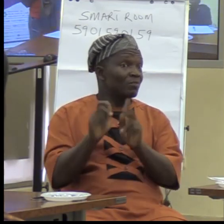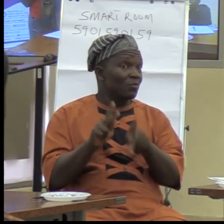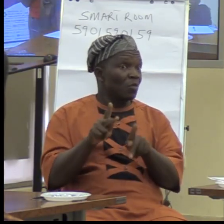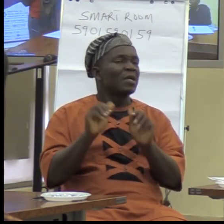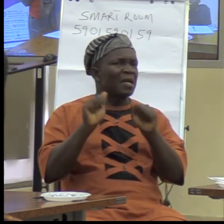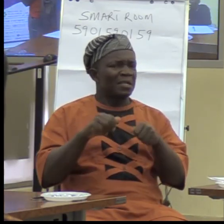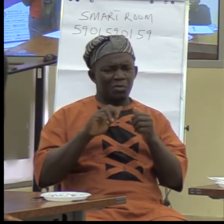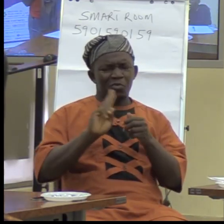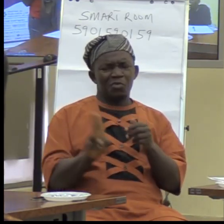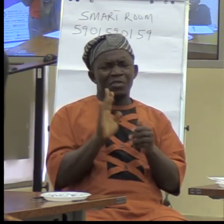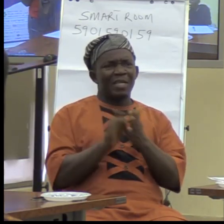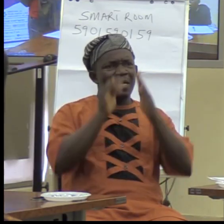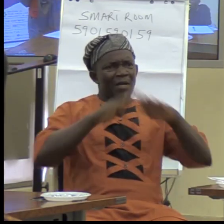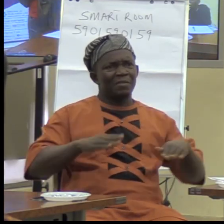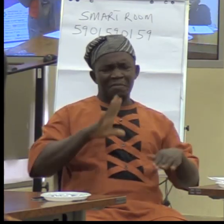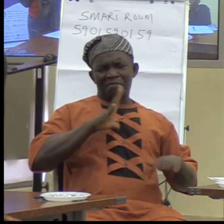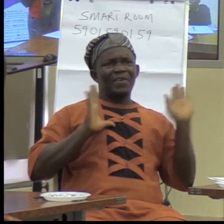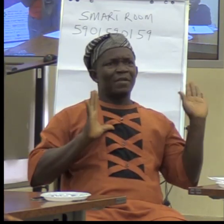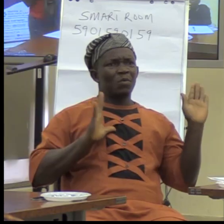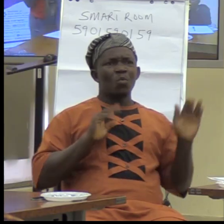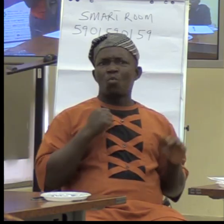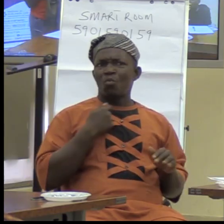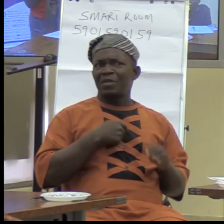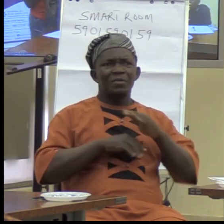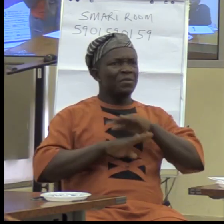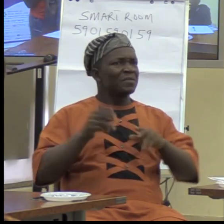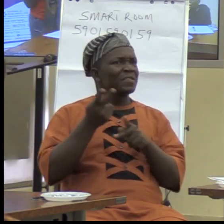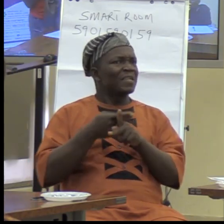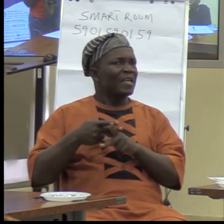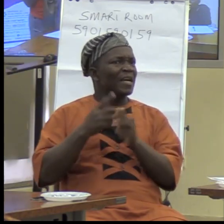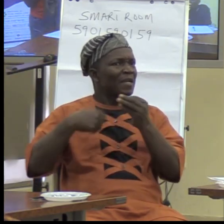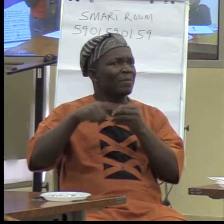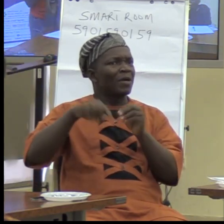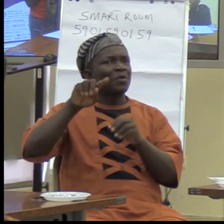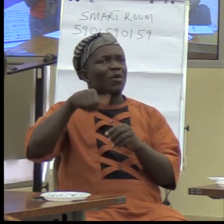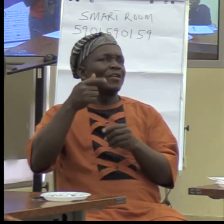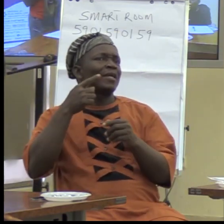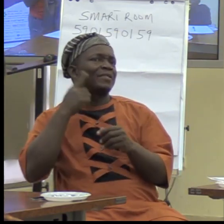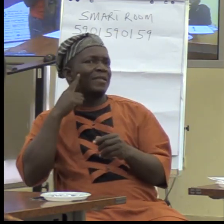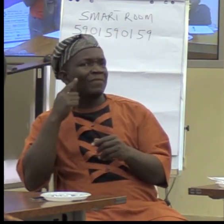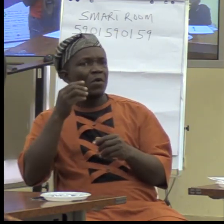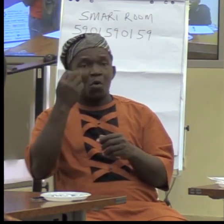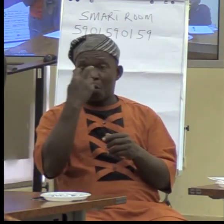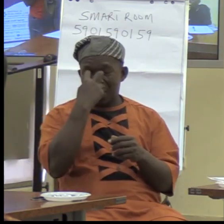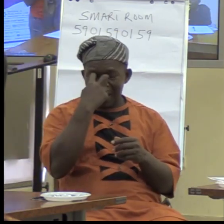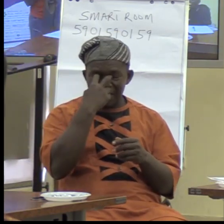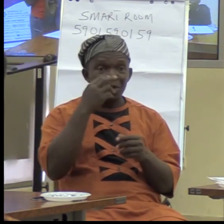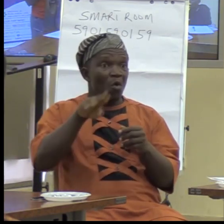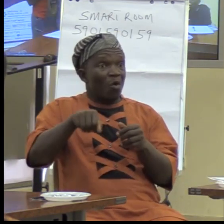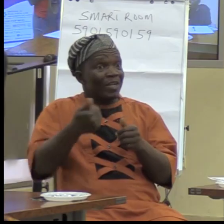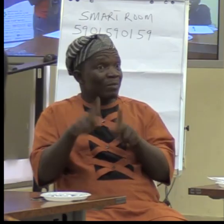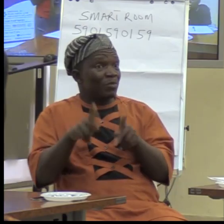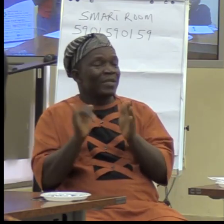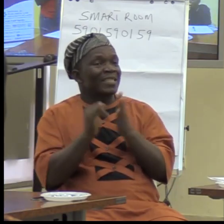overlook others who live in different realities, different circumstances, and those who have different